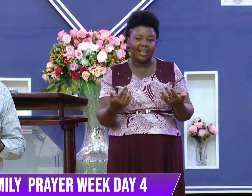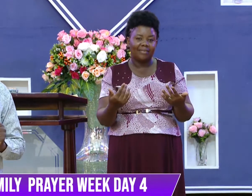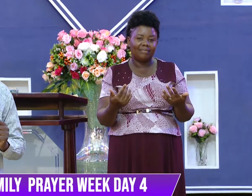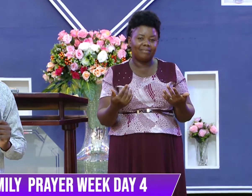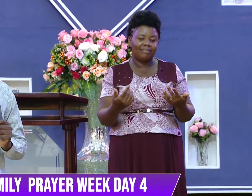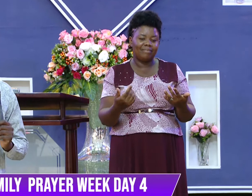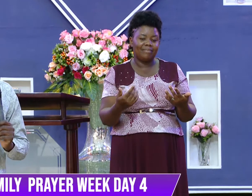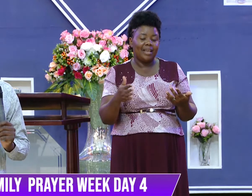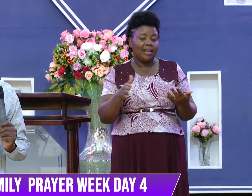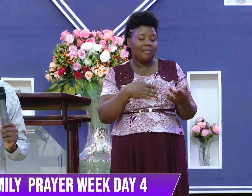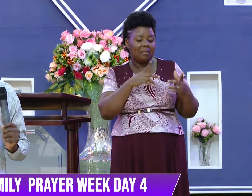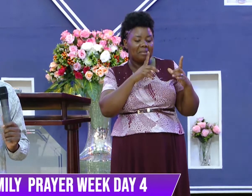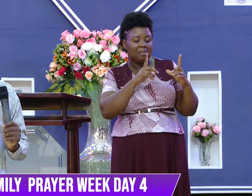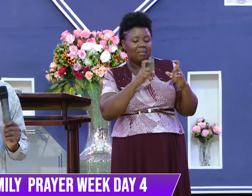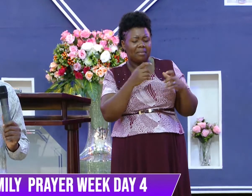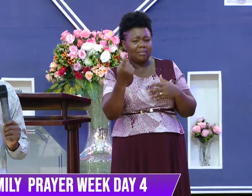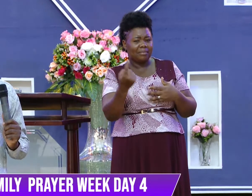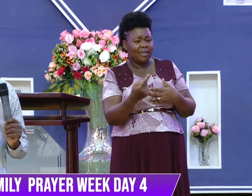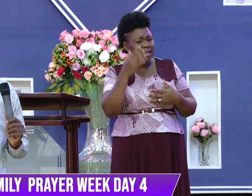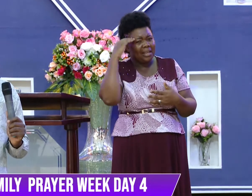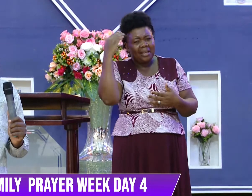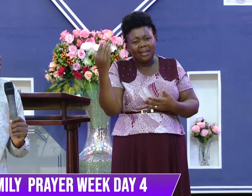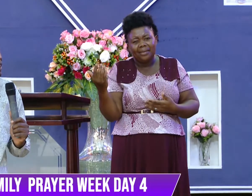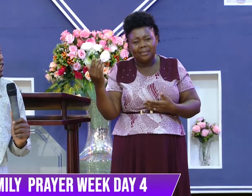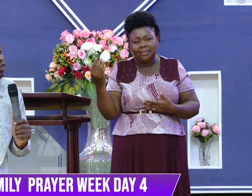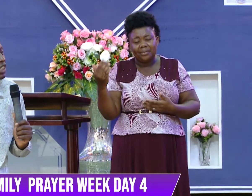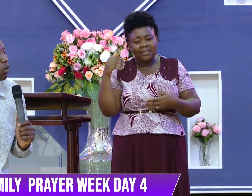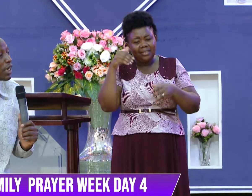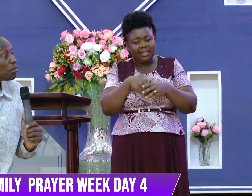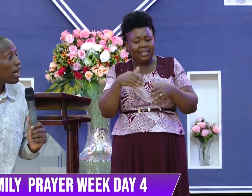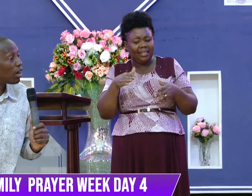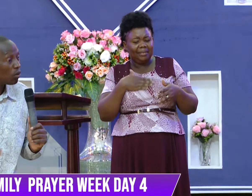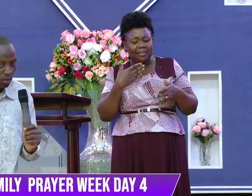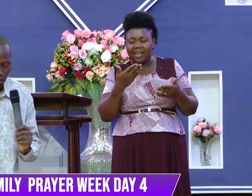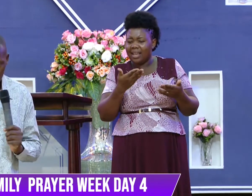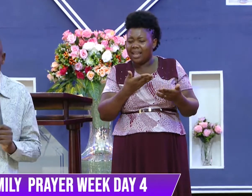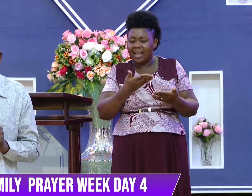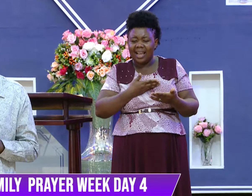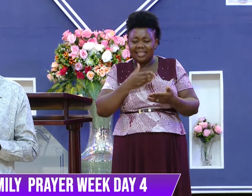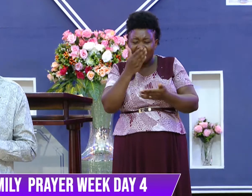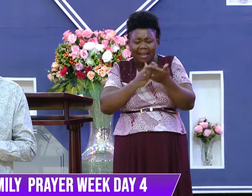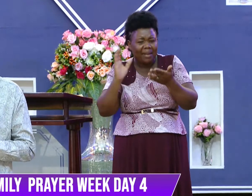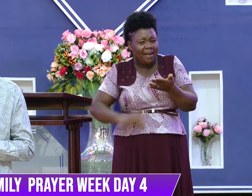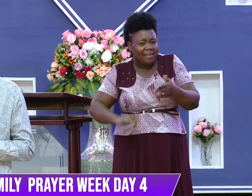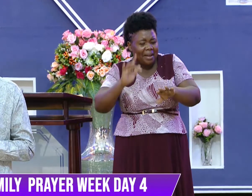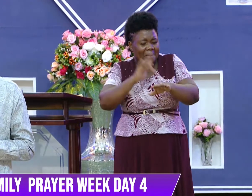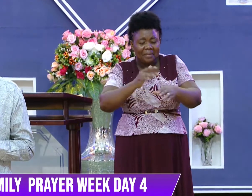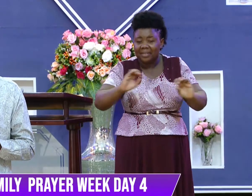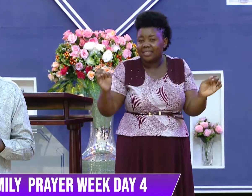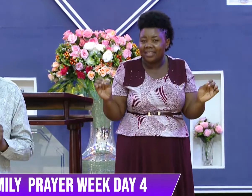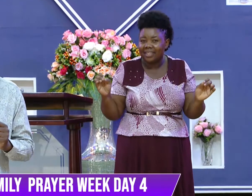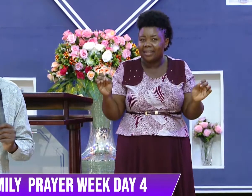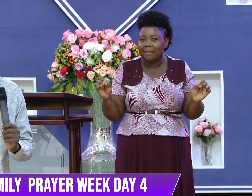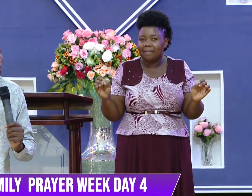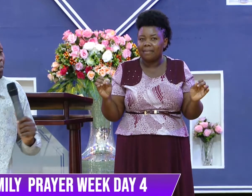There comes my wife. Little did I know that within me something was not yet touched.